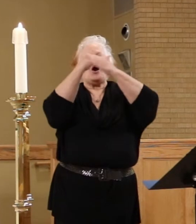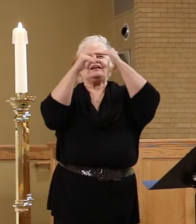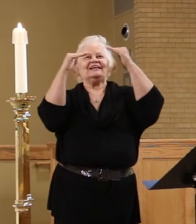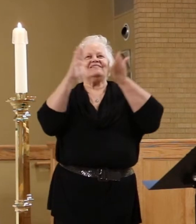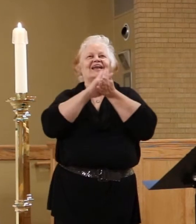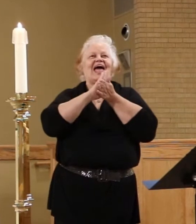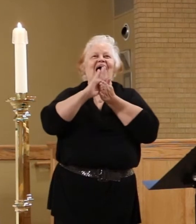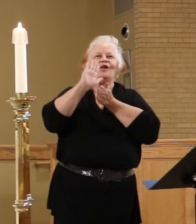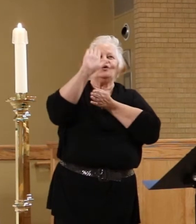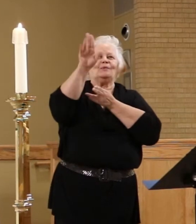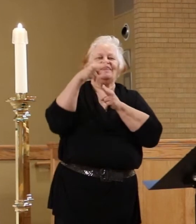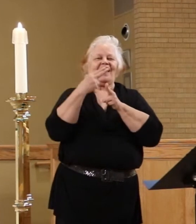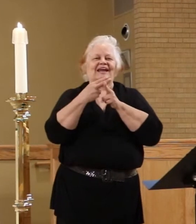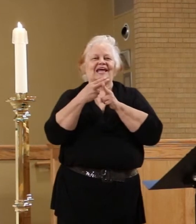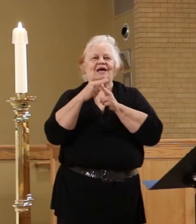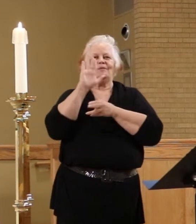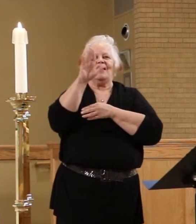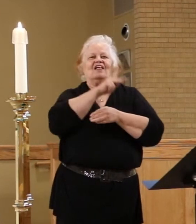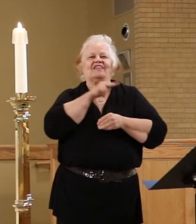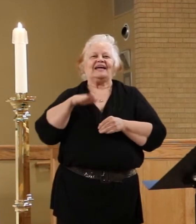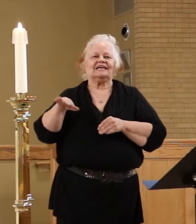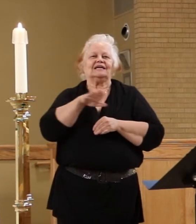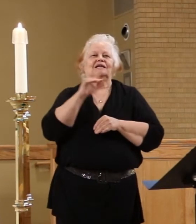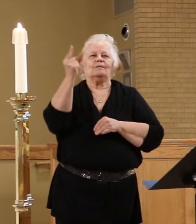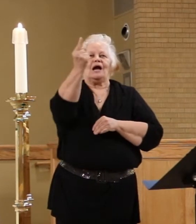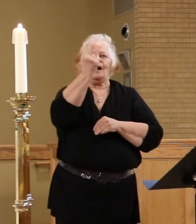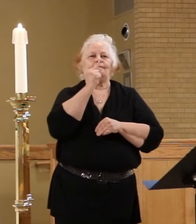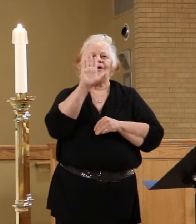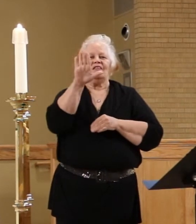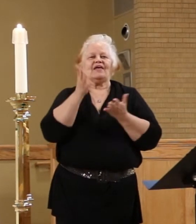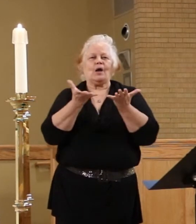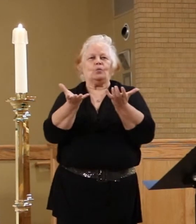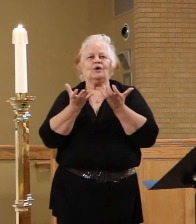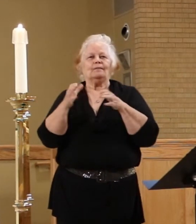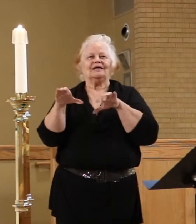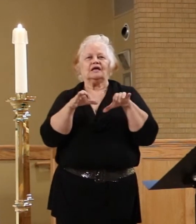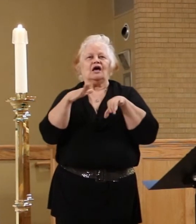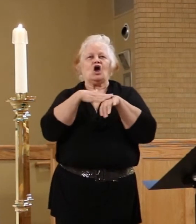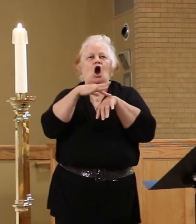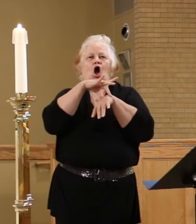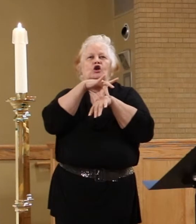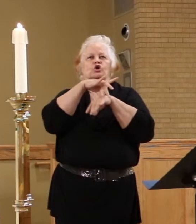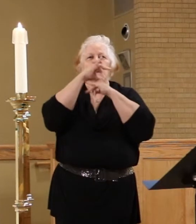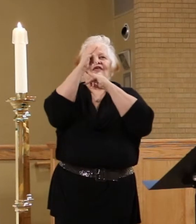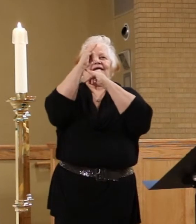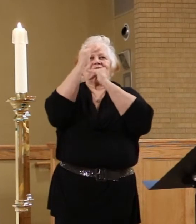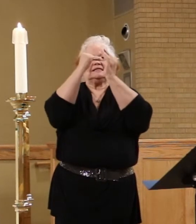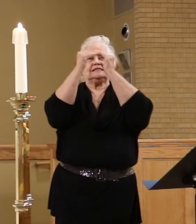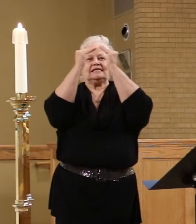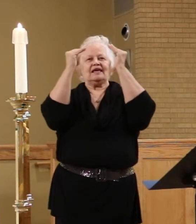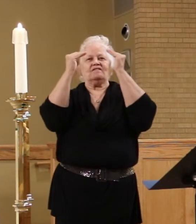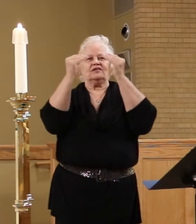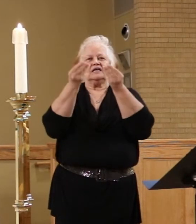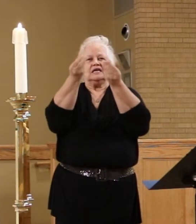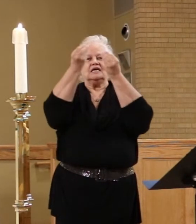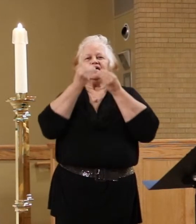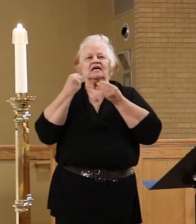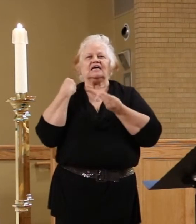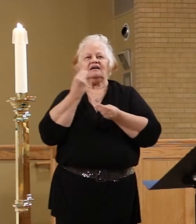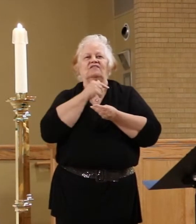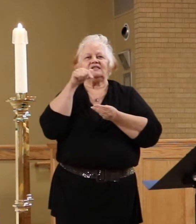heaven, hallowed be thy name. Thy kingdom come, thy will be done, on earth as it is in